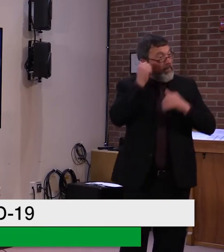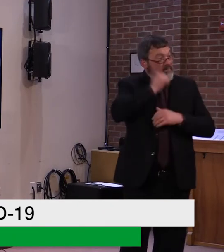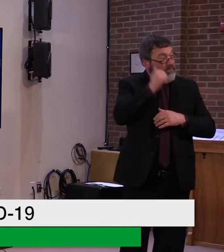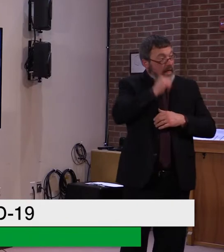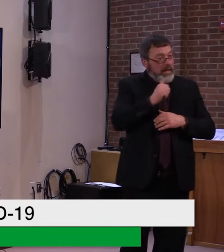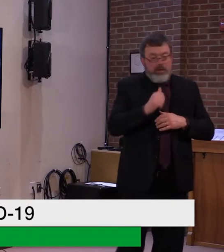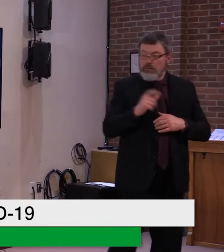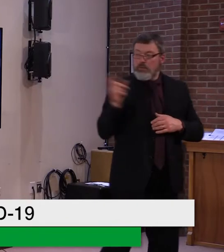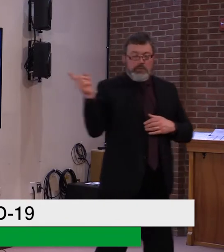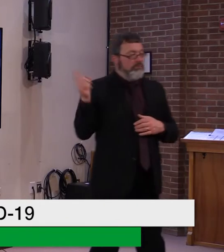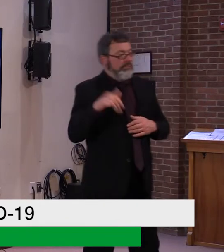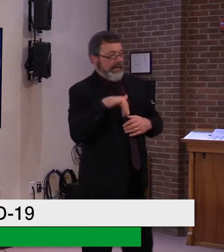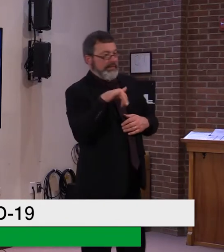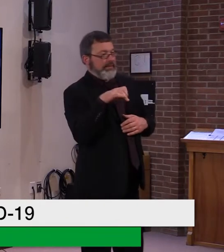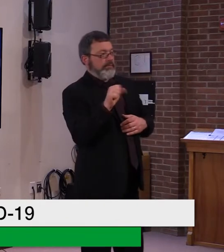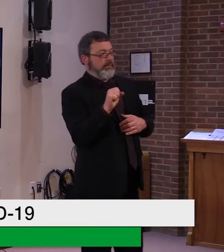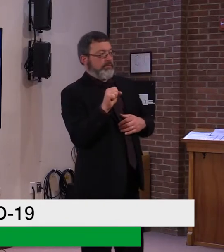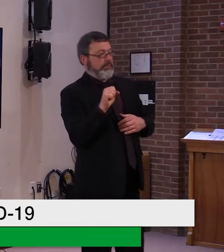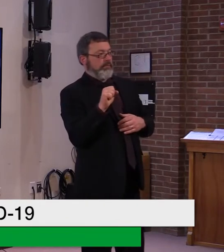day